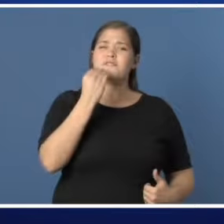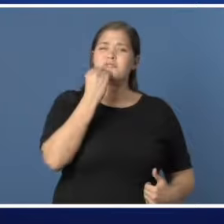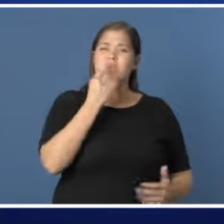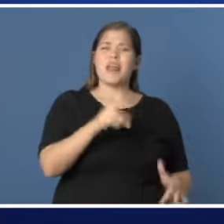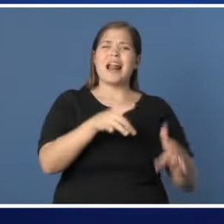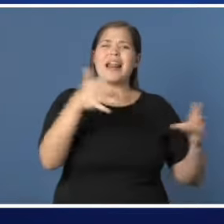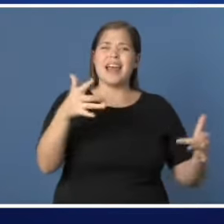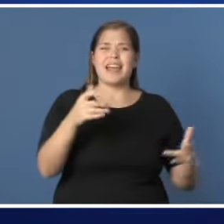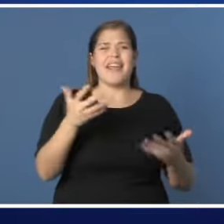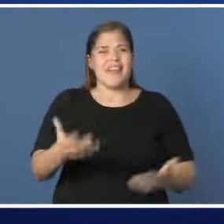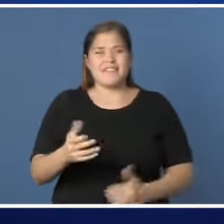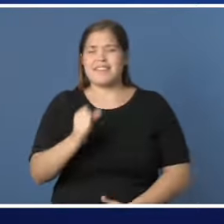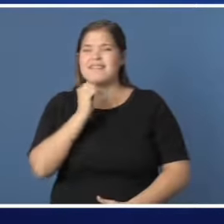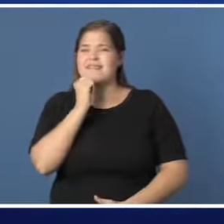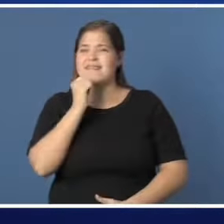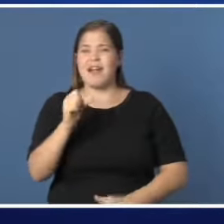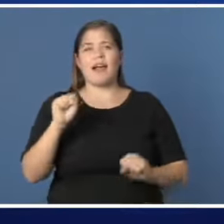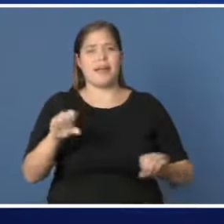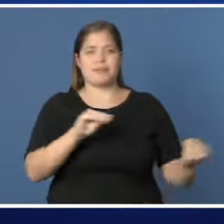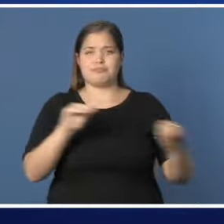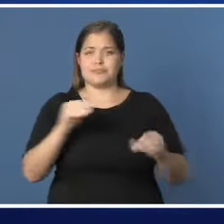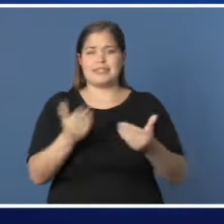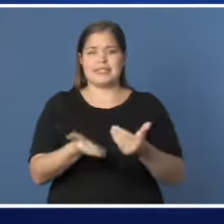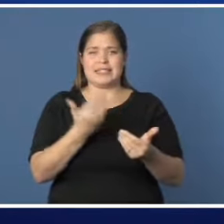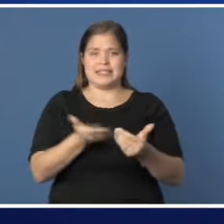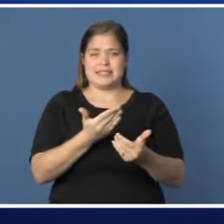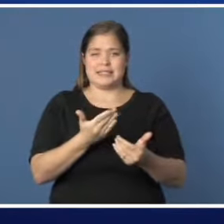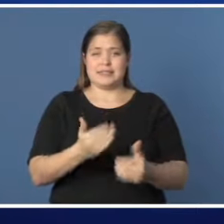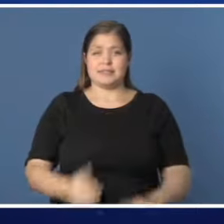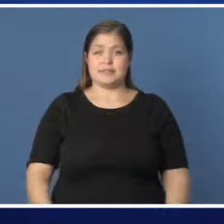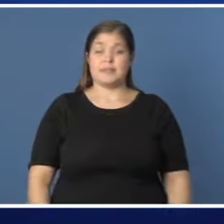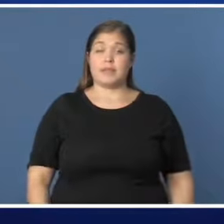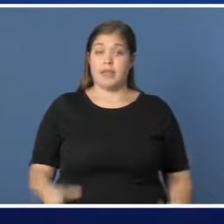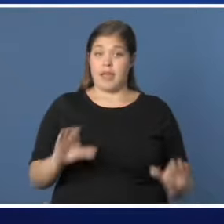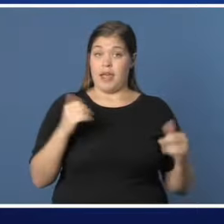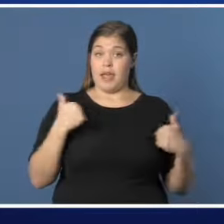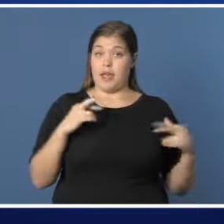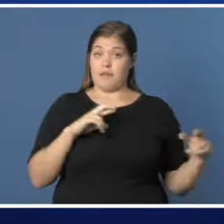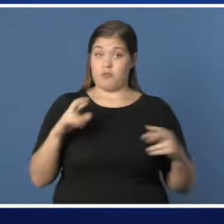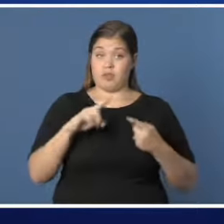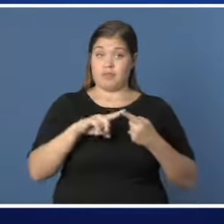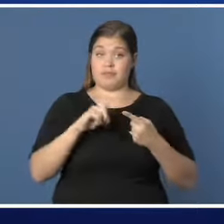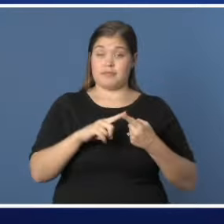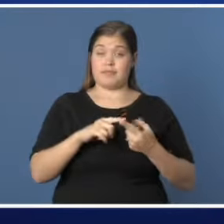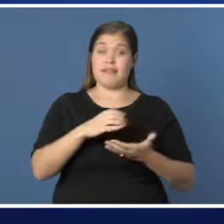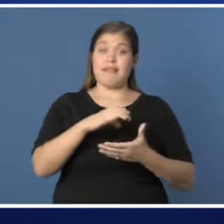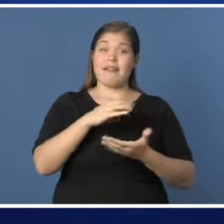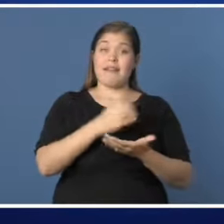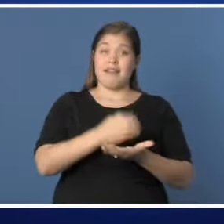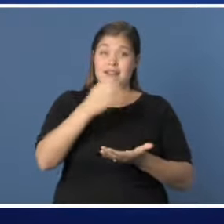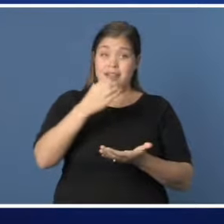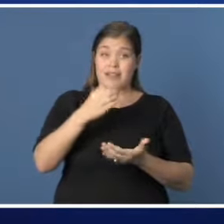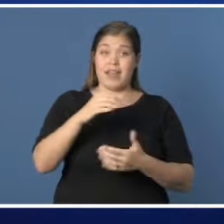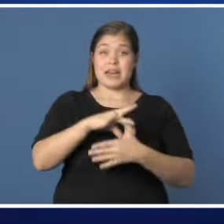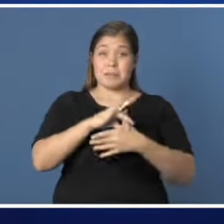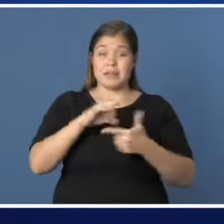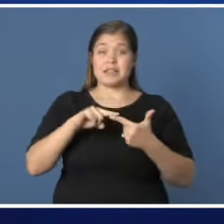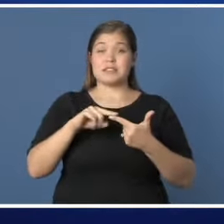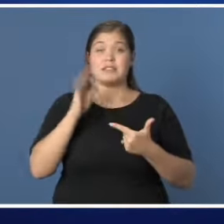Select food items that are compact and lightweight. Include a selection of these following foods in